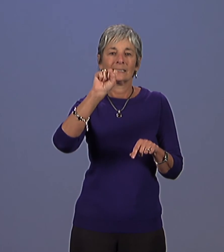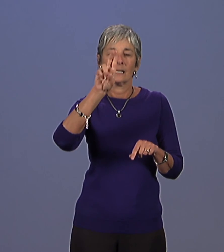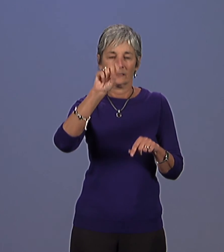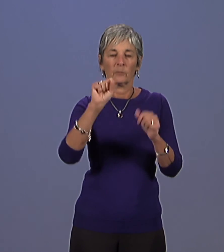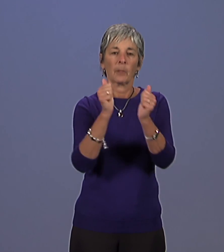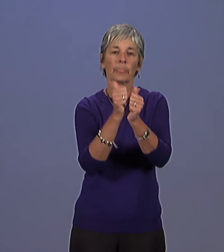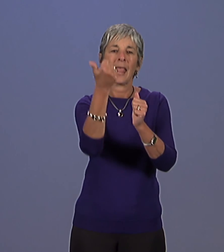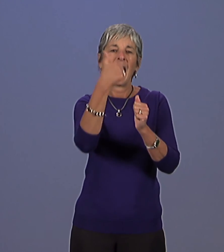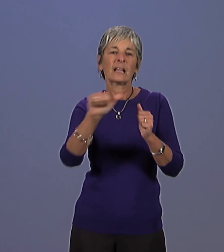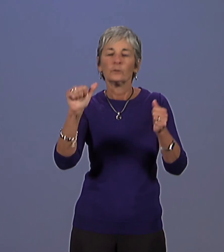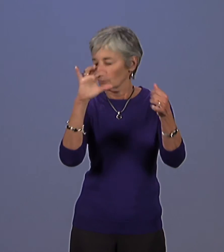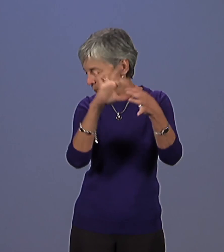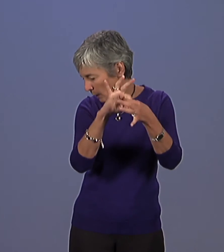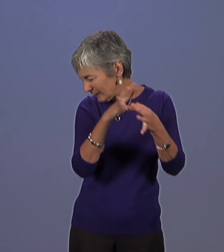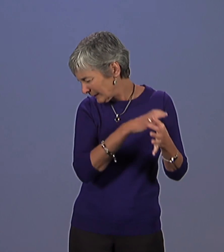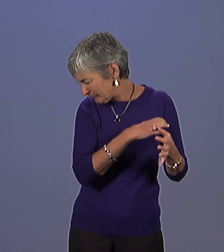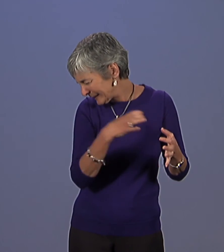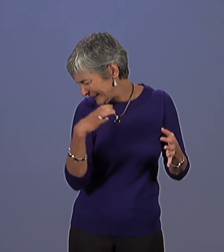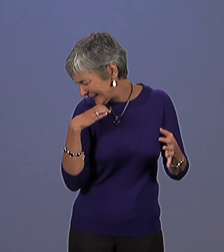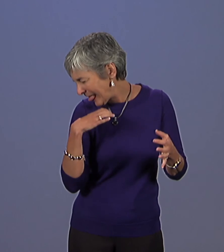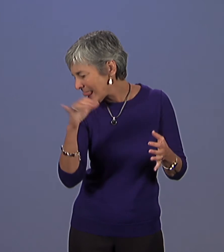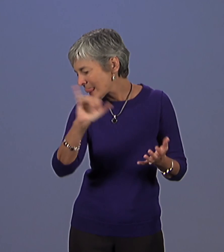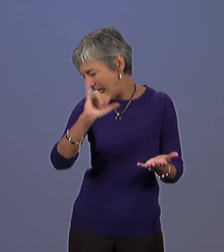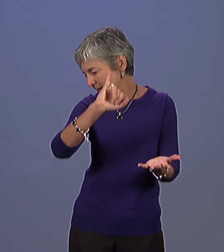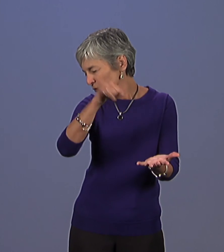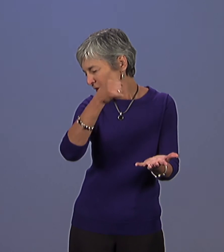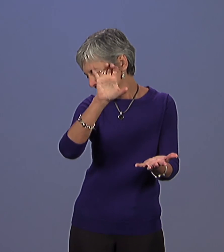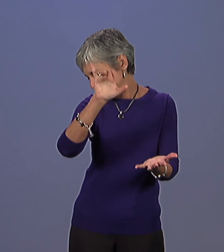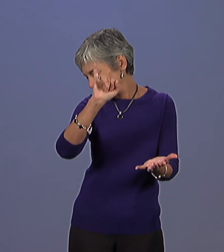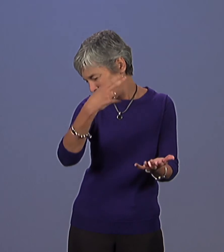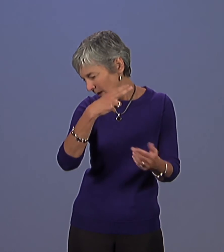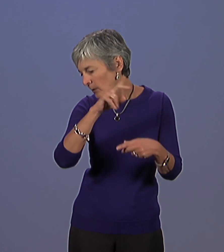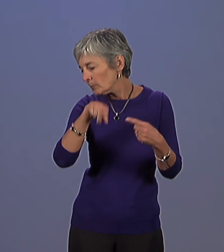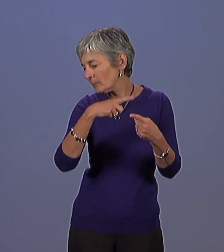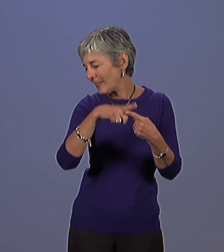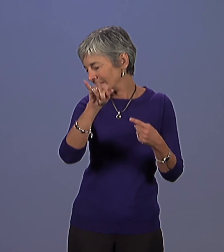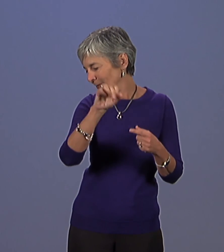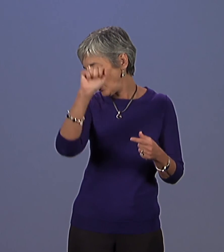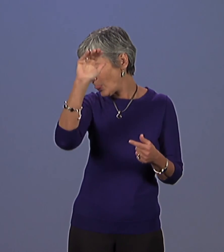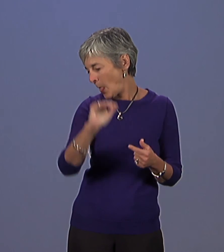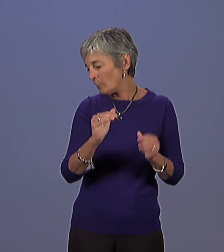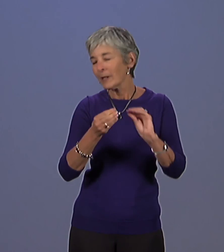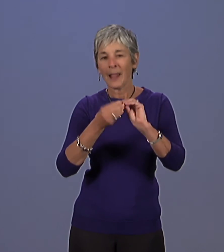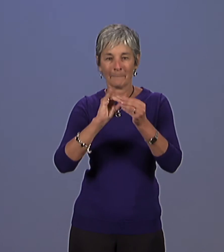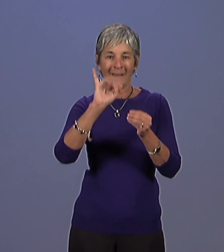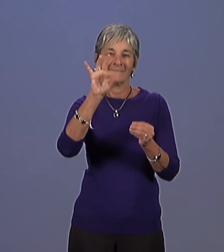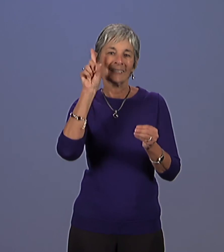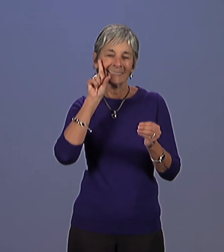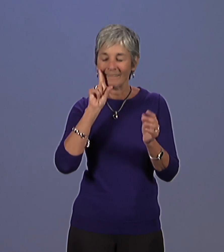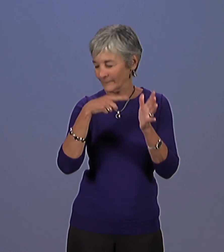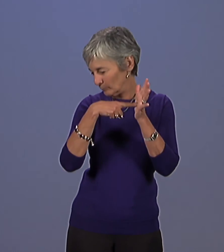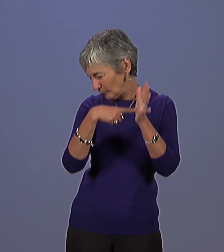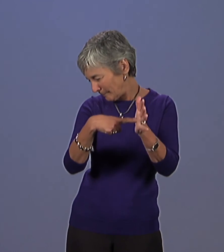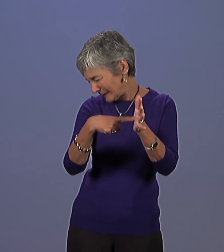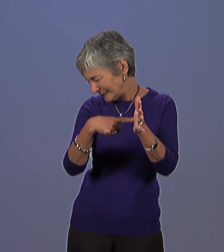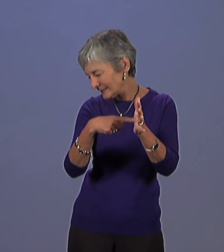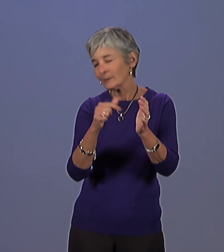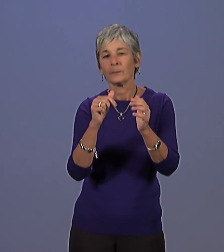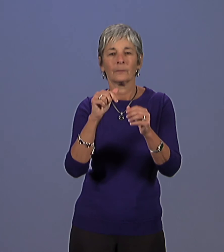in any joint committee like the JCIH when there are low numbers of deaf representatives in